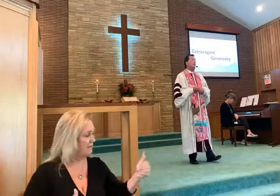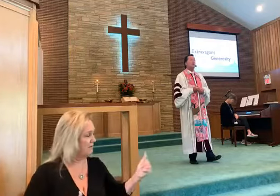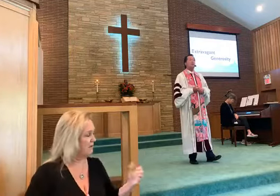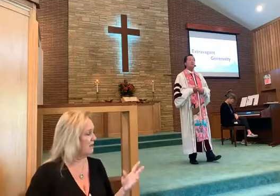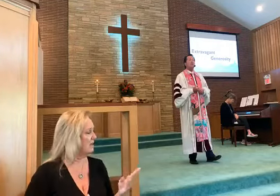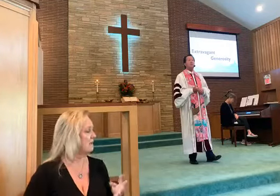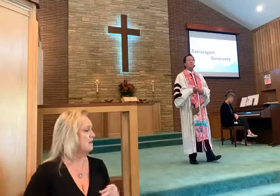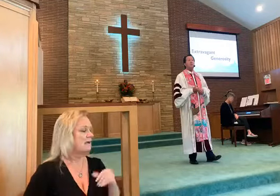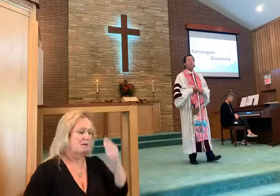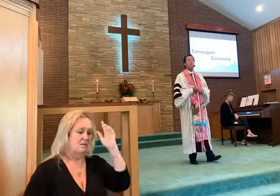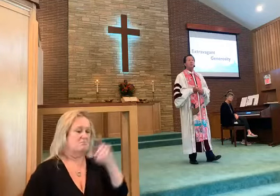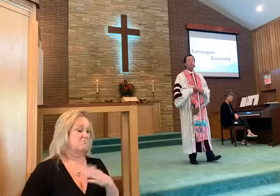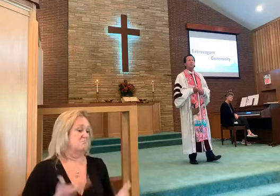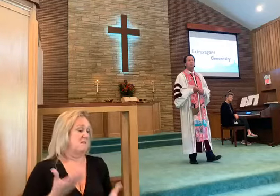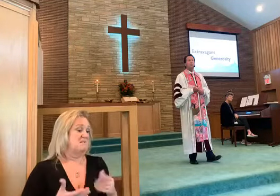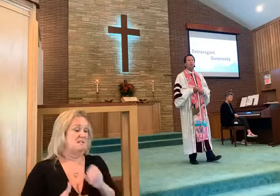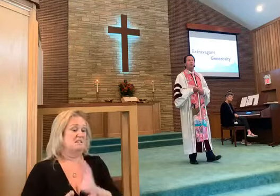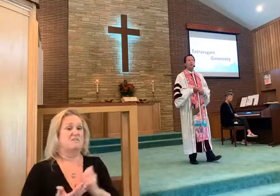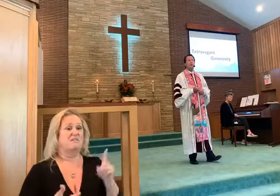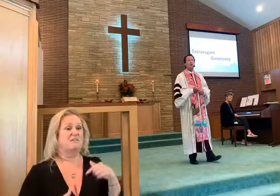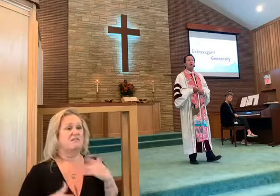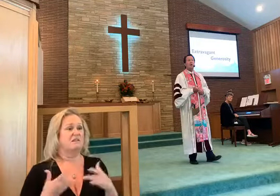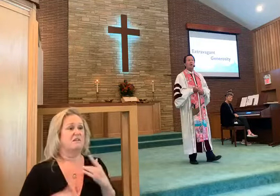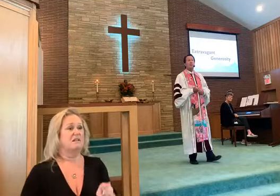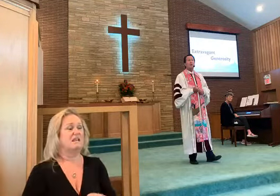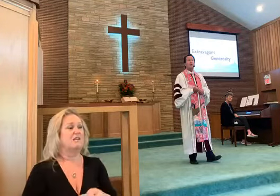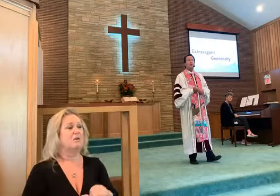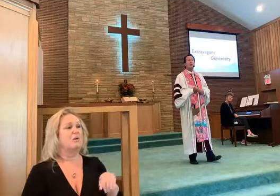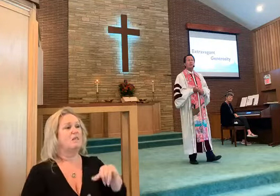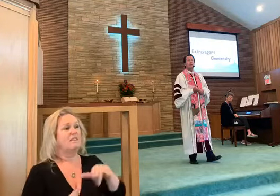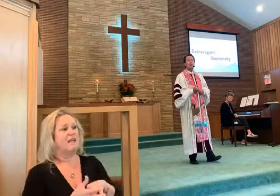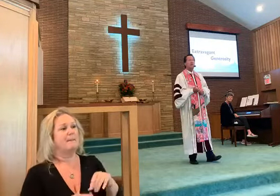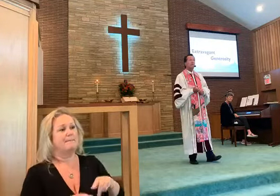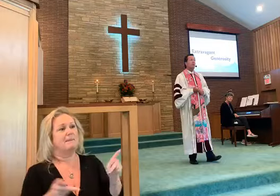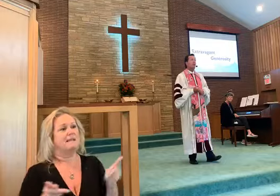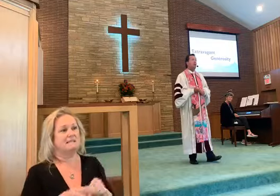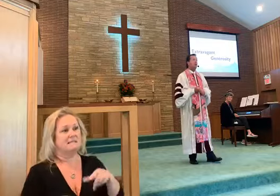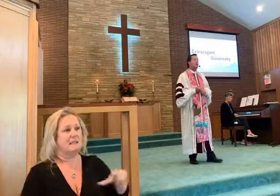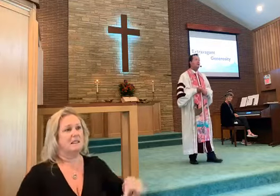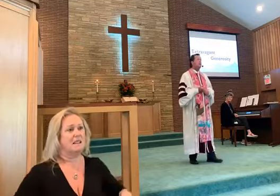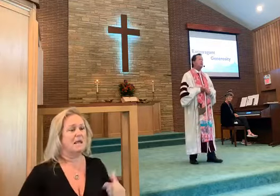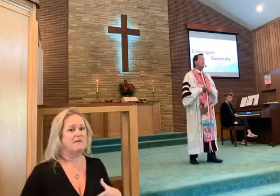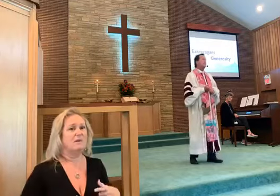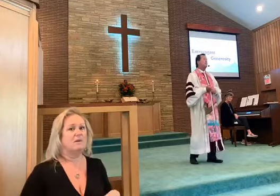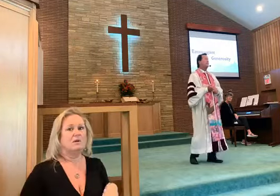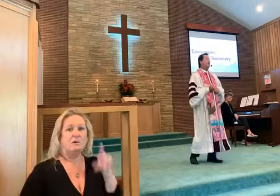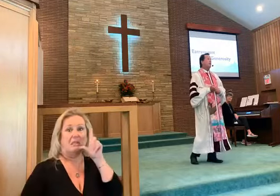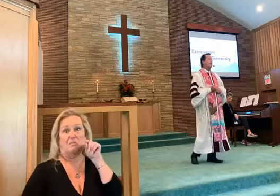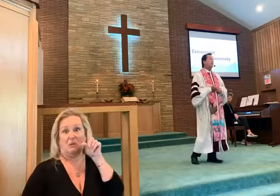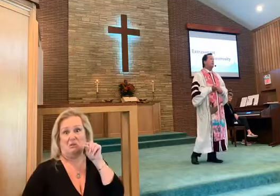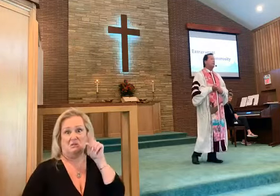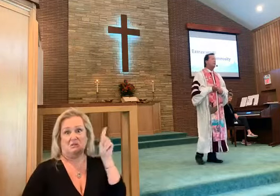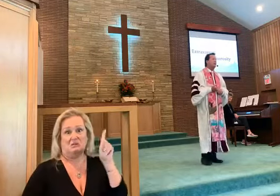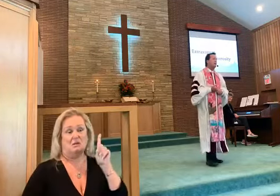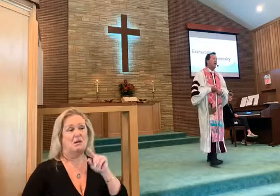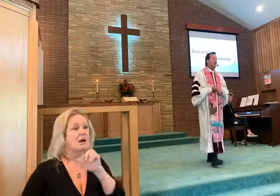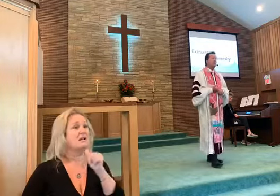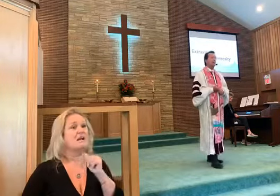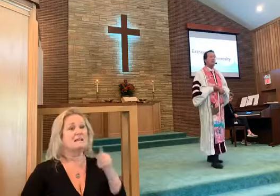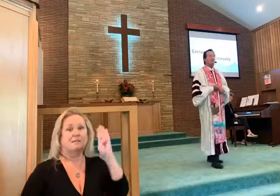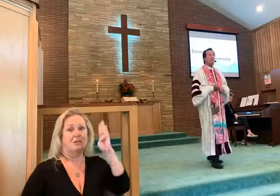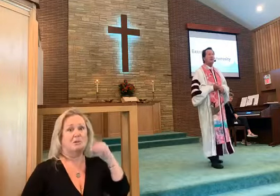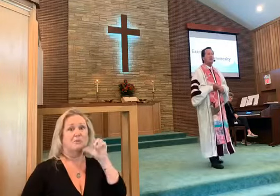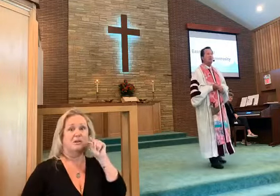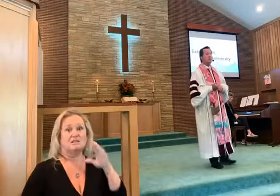I know there are probably some of you who feel like you're on that place in life where the birds aren't the bluebirds of